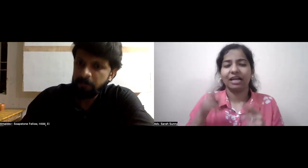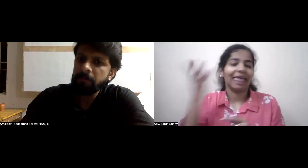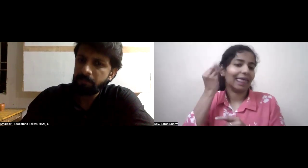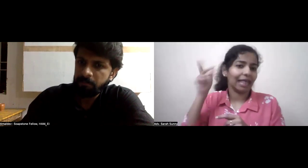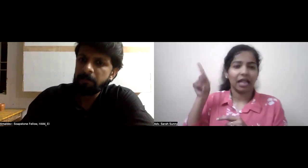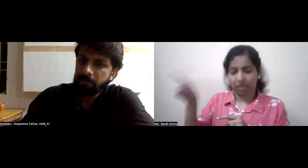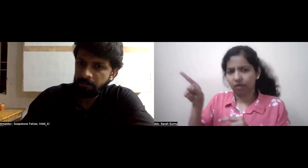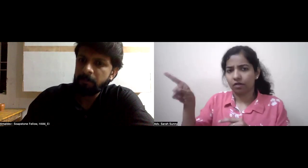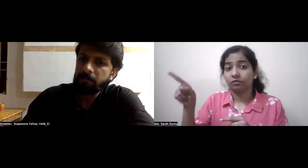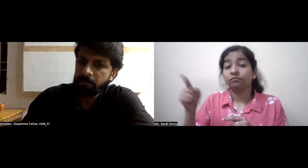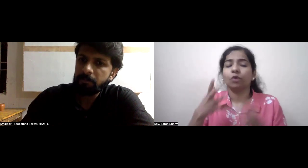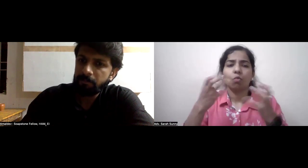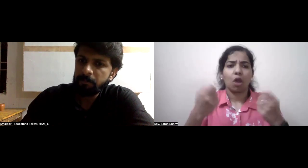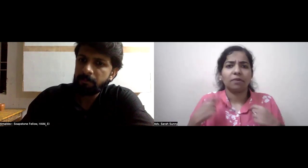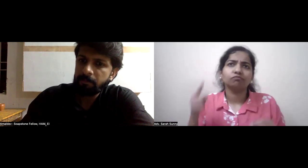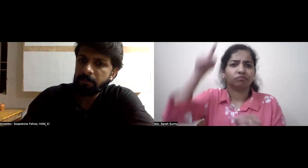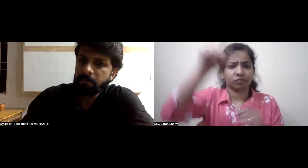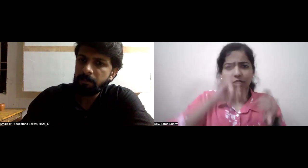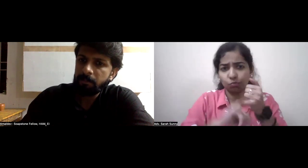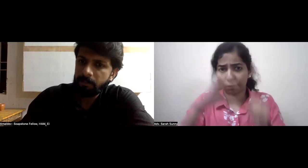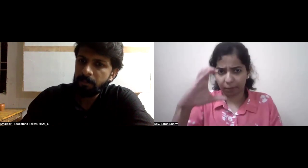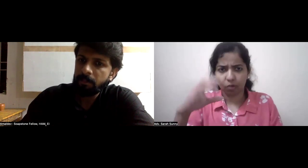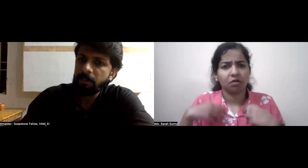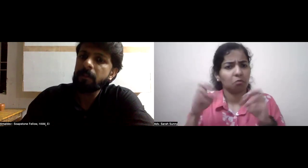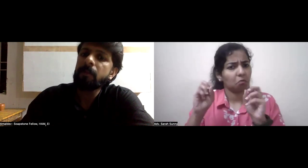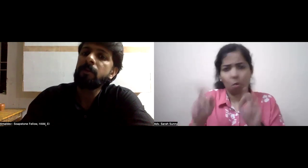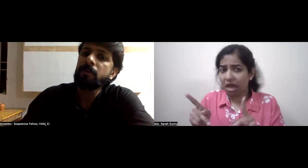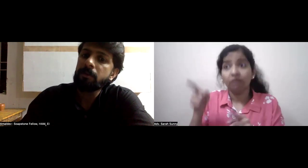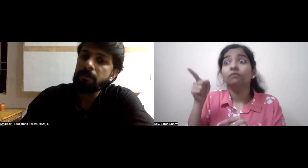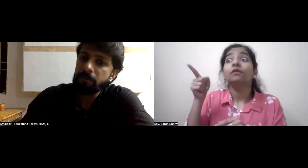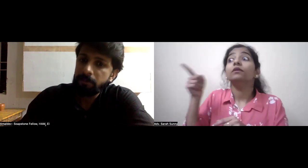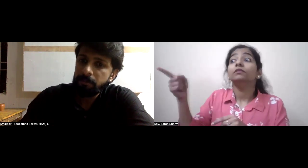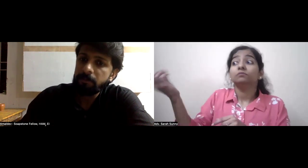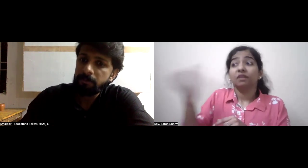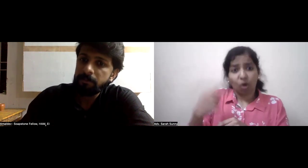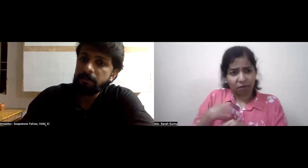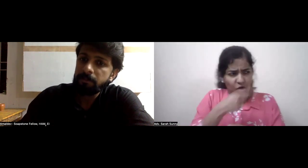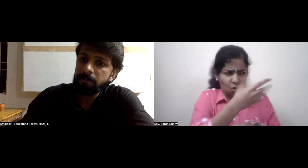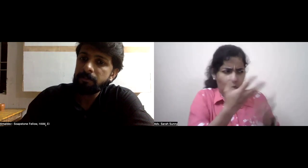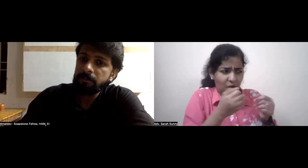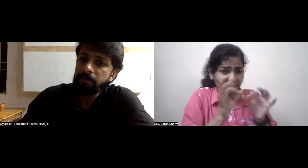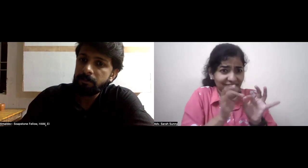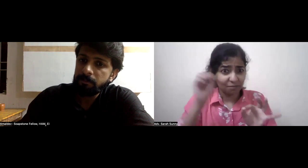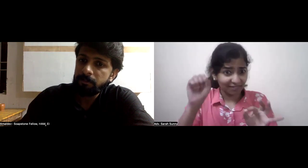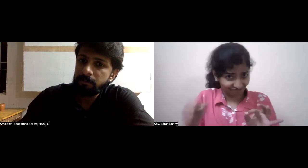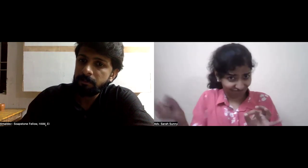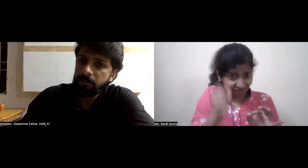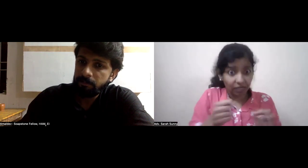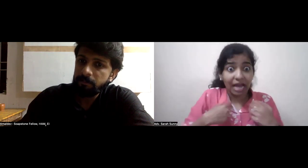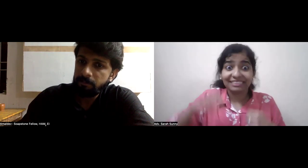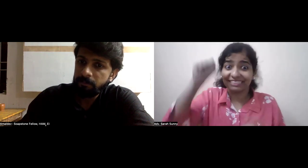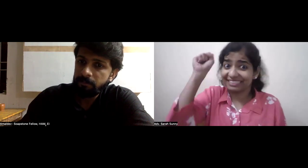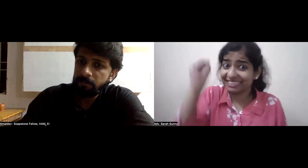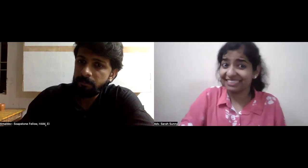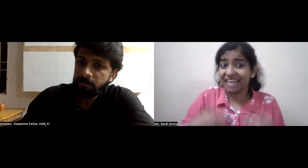I was working with Sanchita Ain, who's a hearing person, advocate.